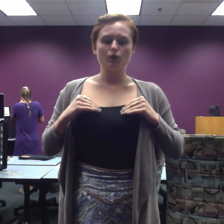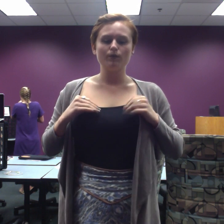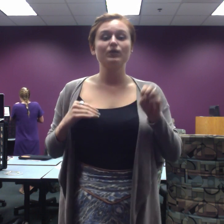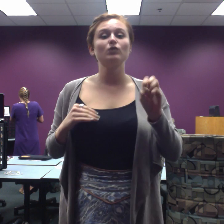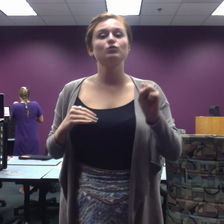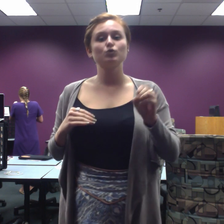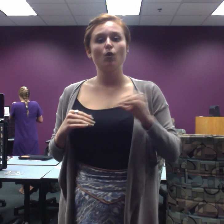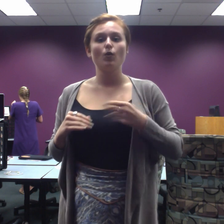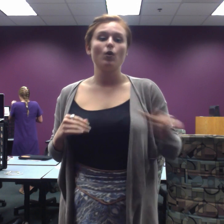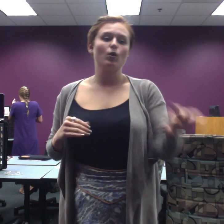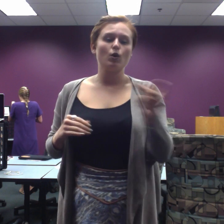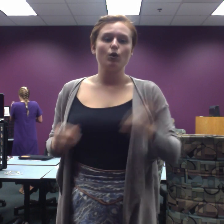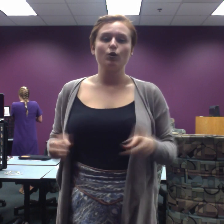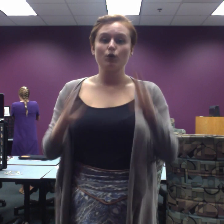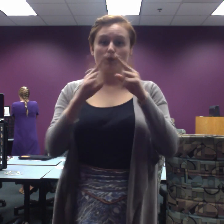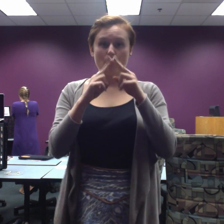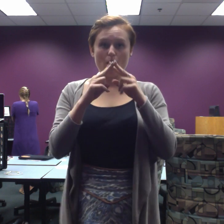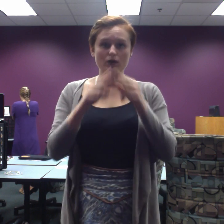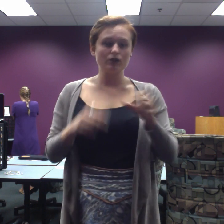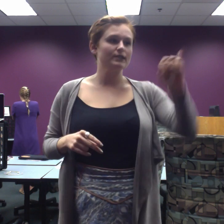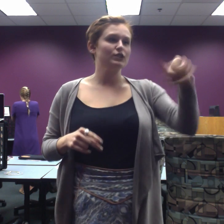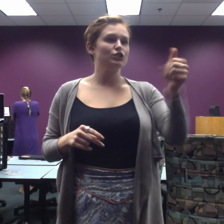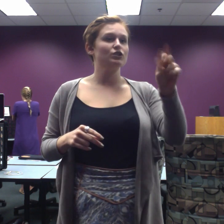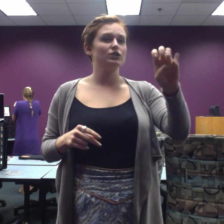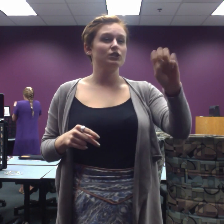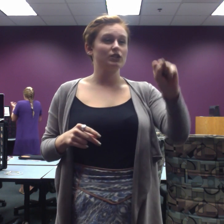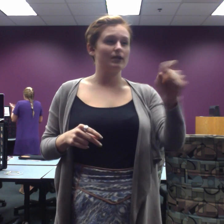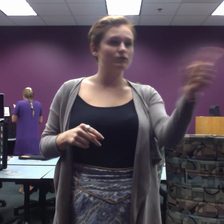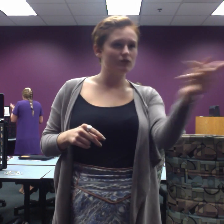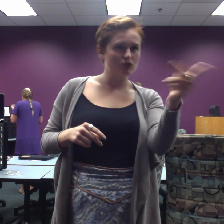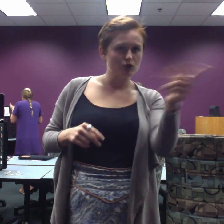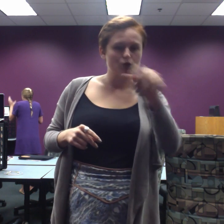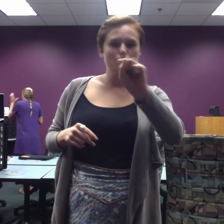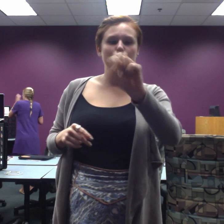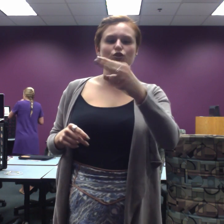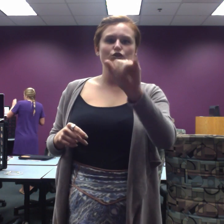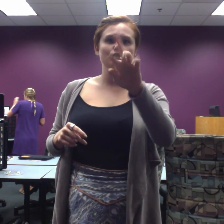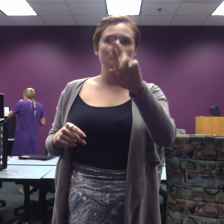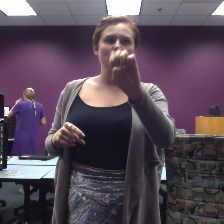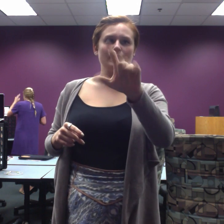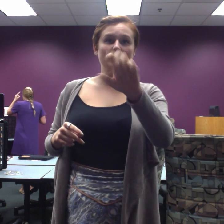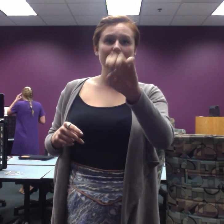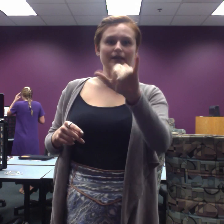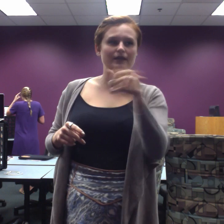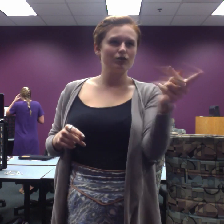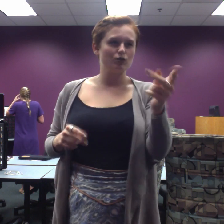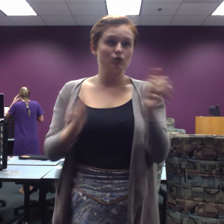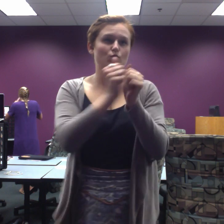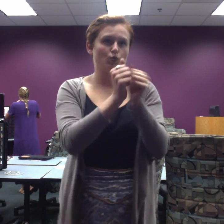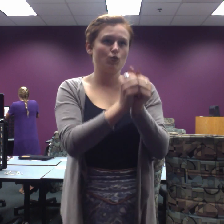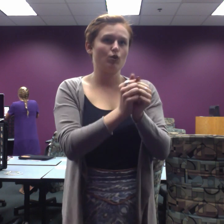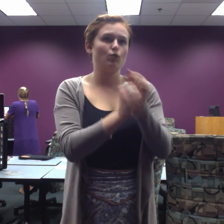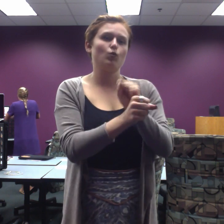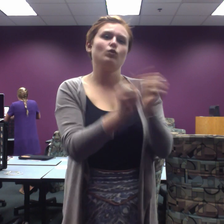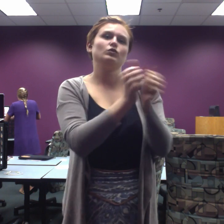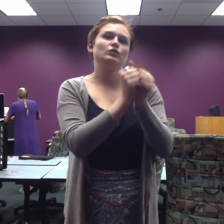be going ahead and doing that investigation. We're going to be thinking about how we use air and